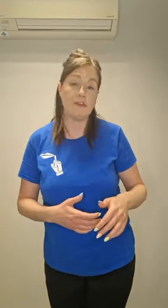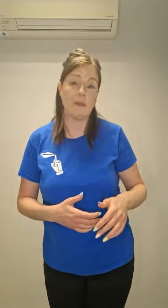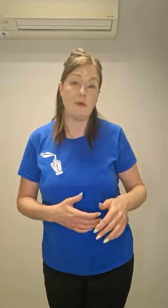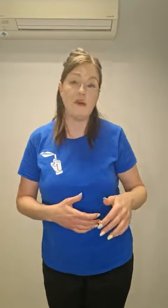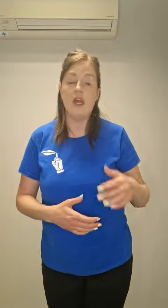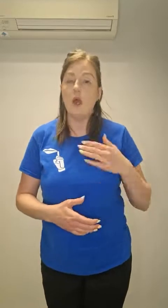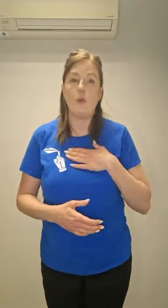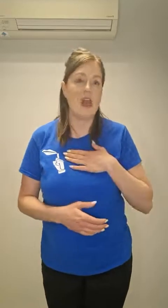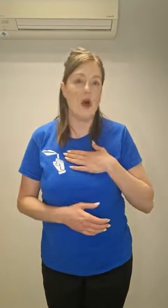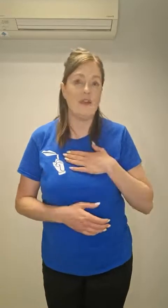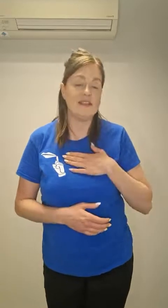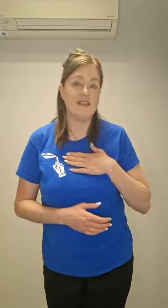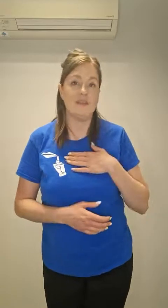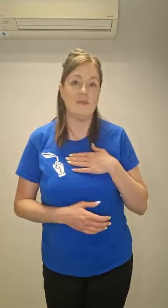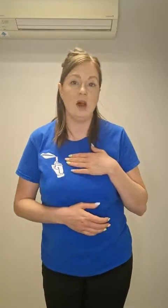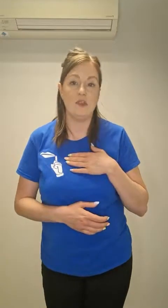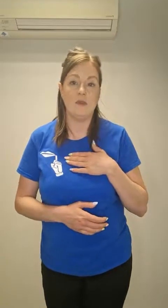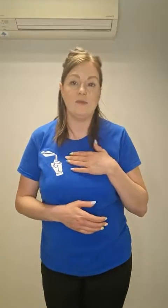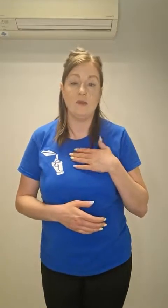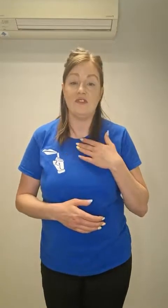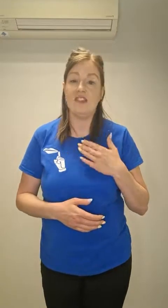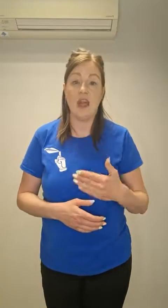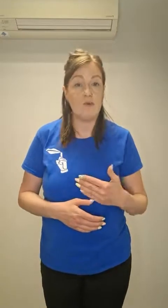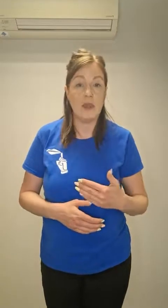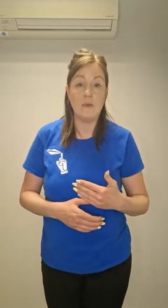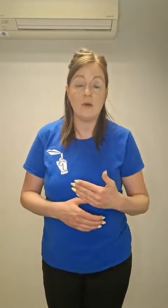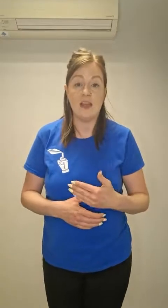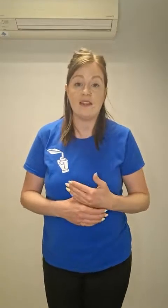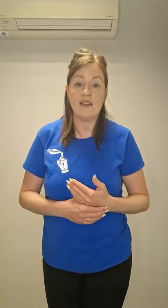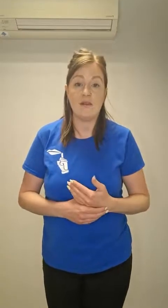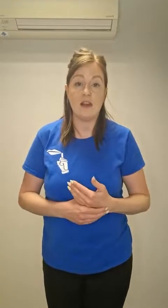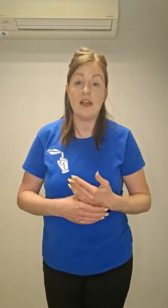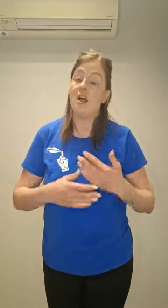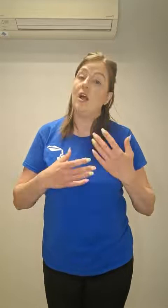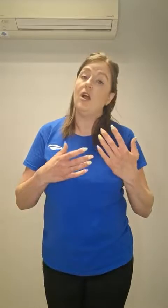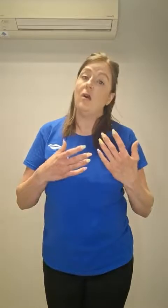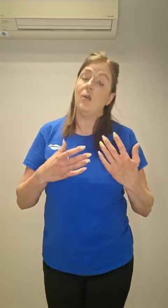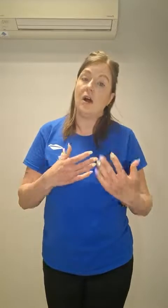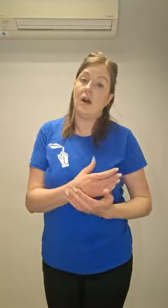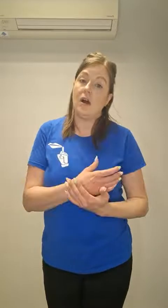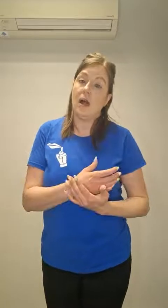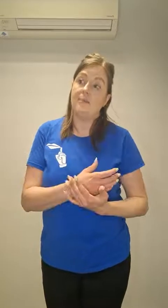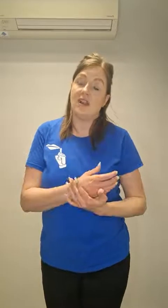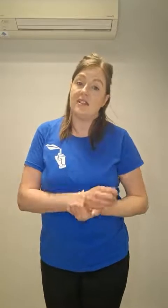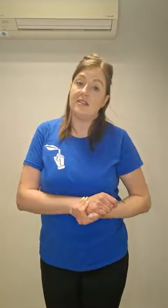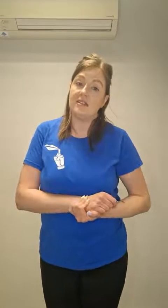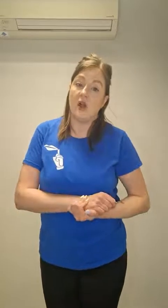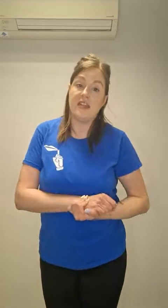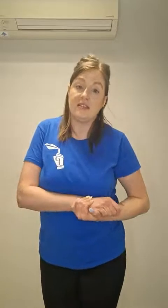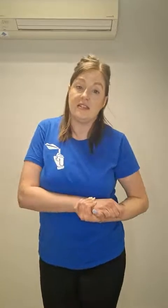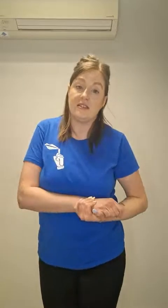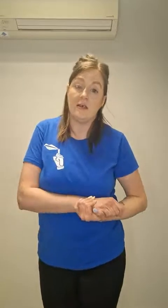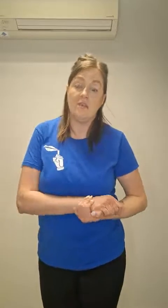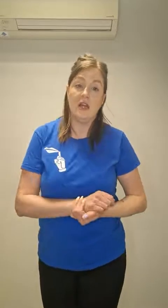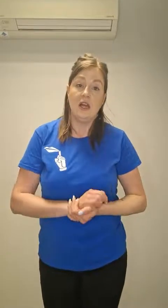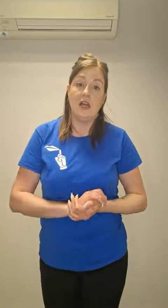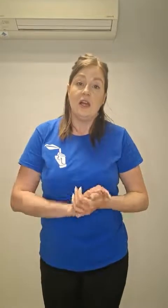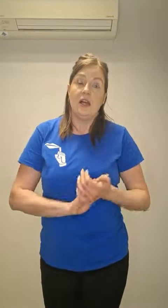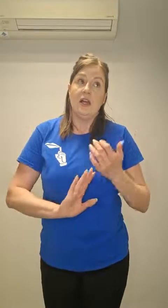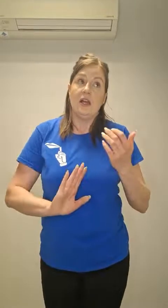possible. We aren't a system that are used for deaf people necessarily. We are a signing system